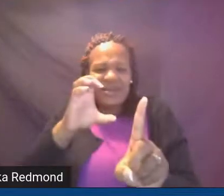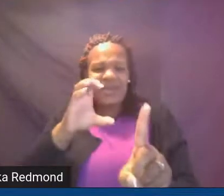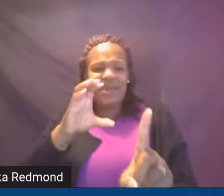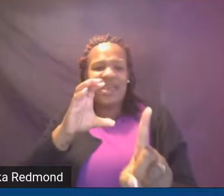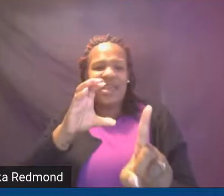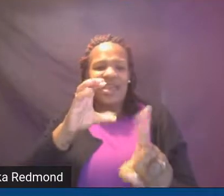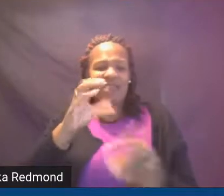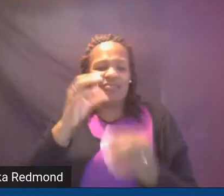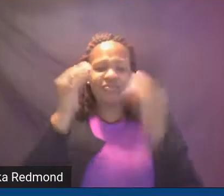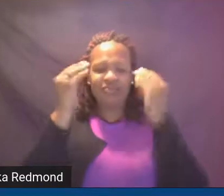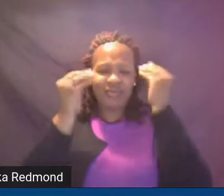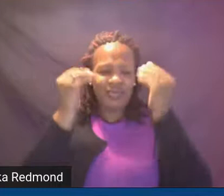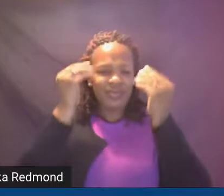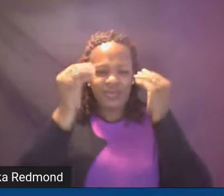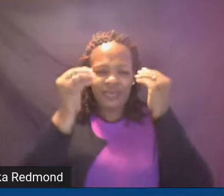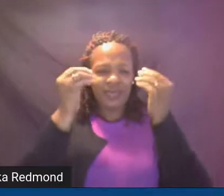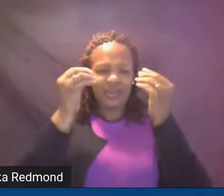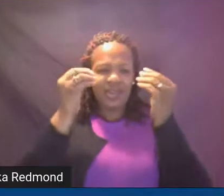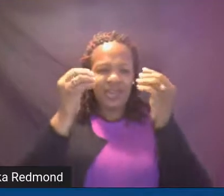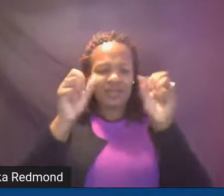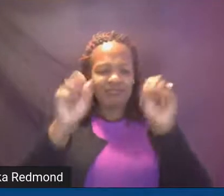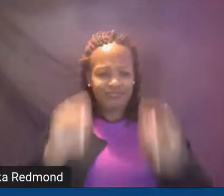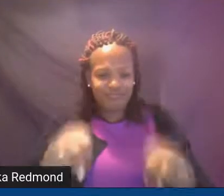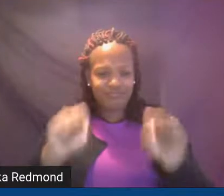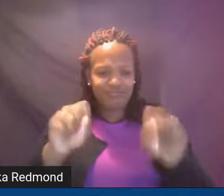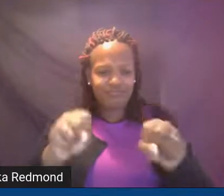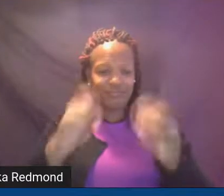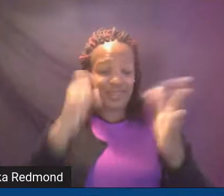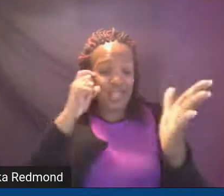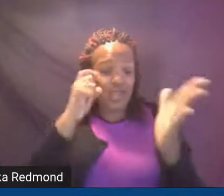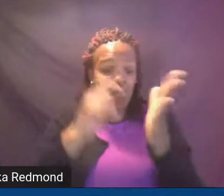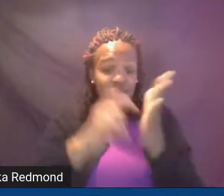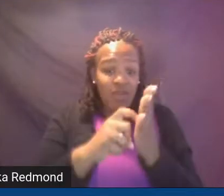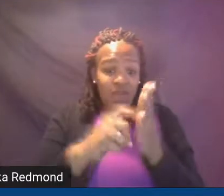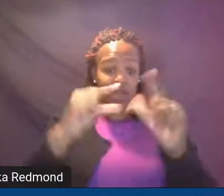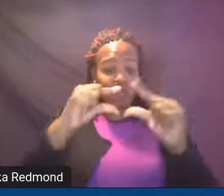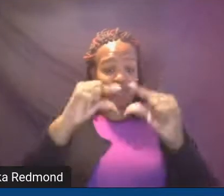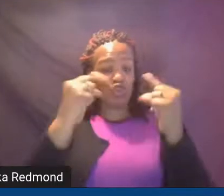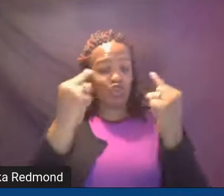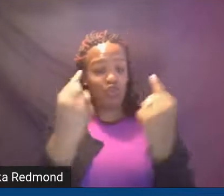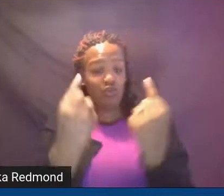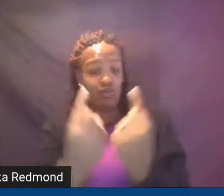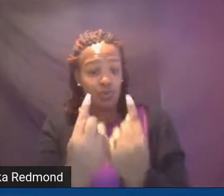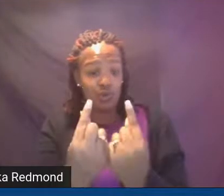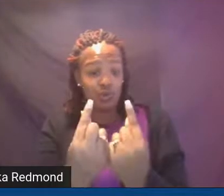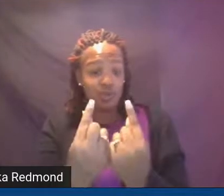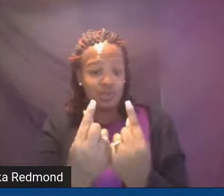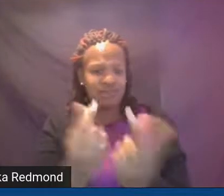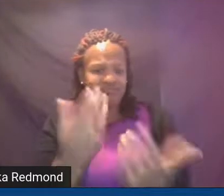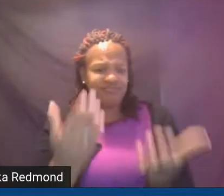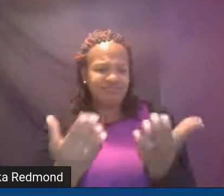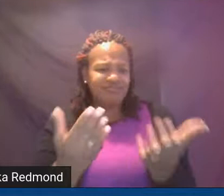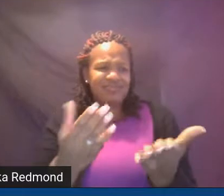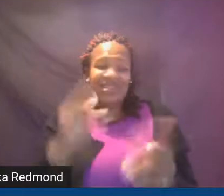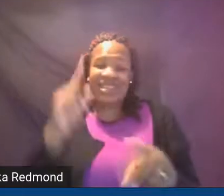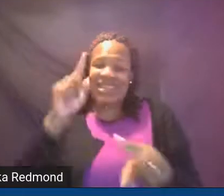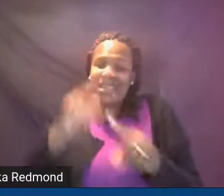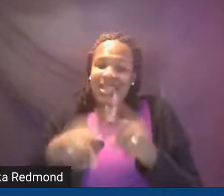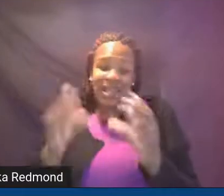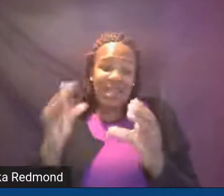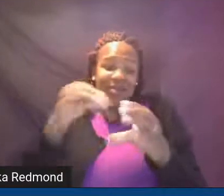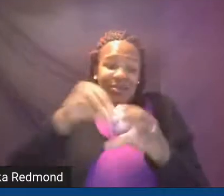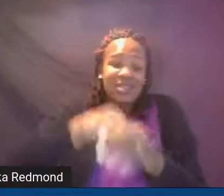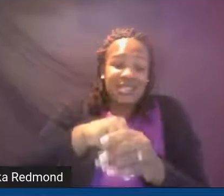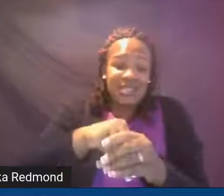same time, recognizing that groups that may not be able to participate in opportunity like